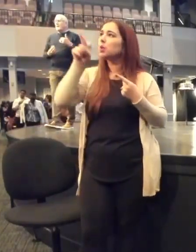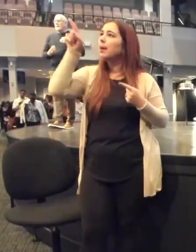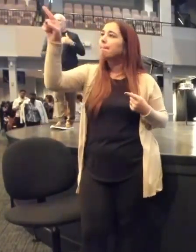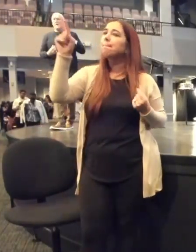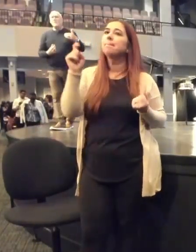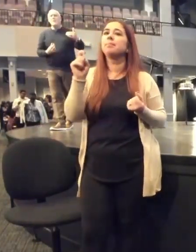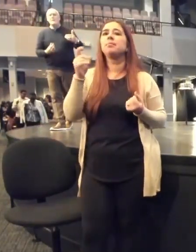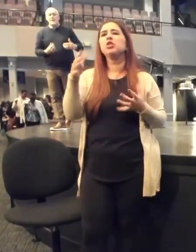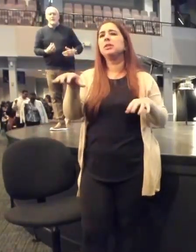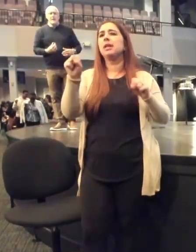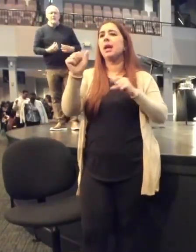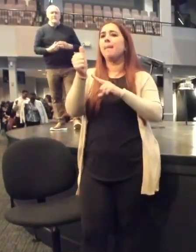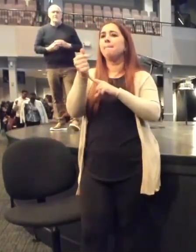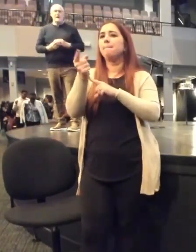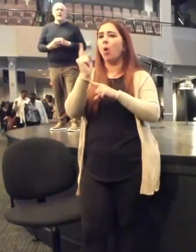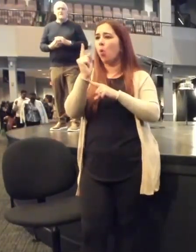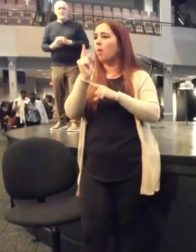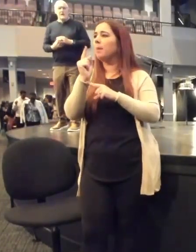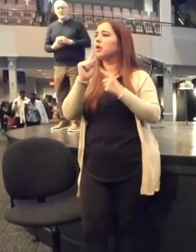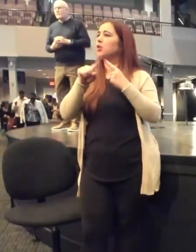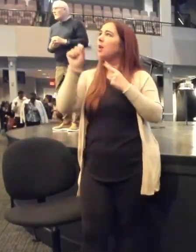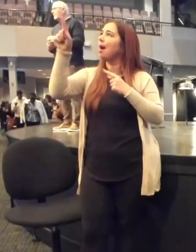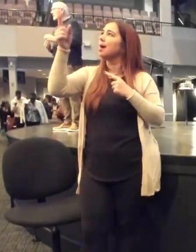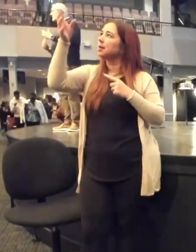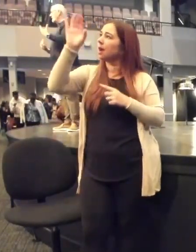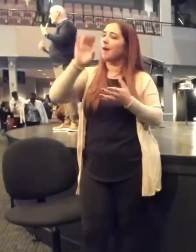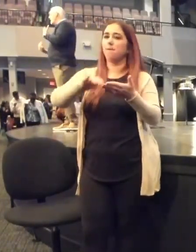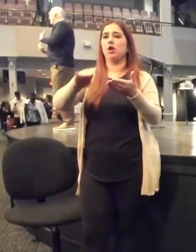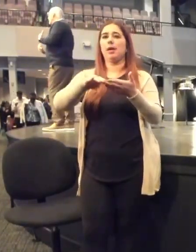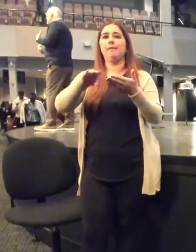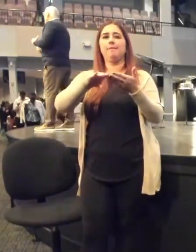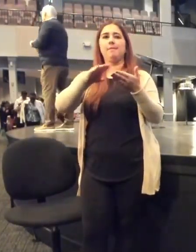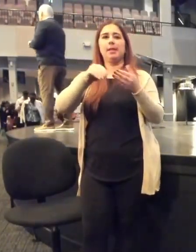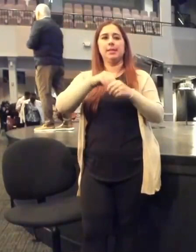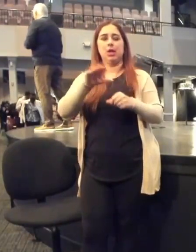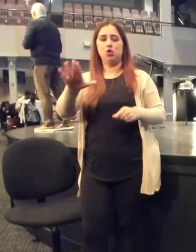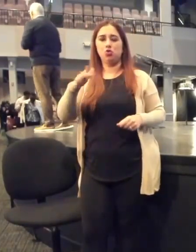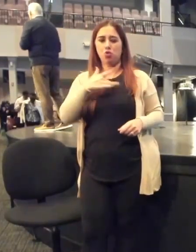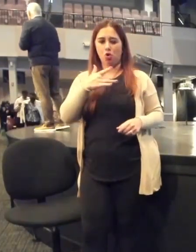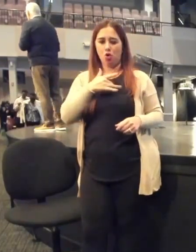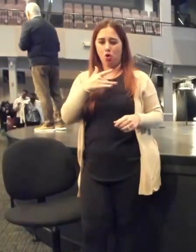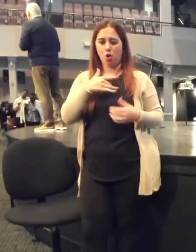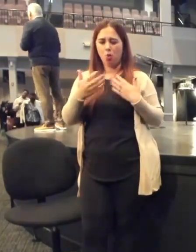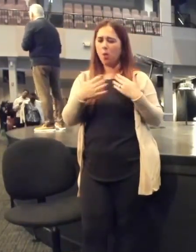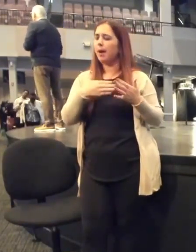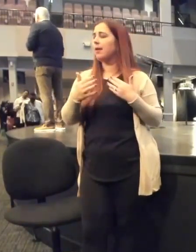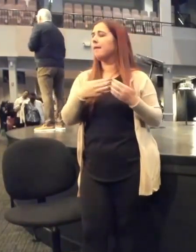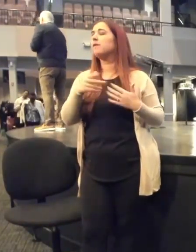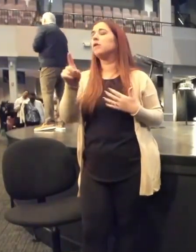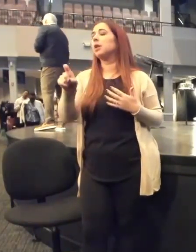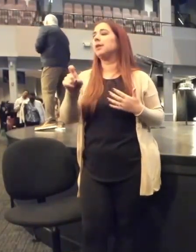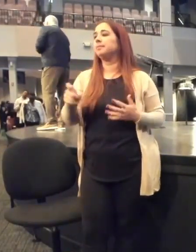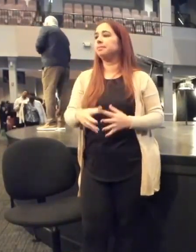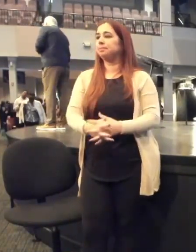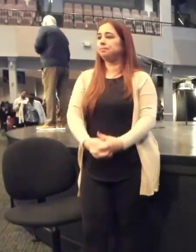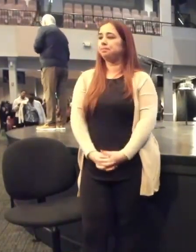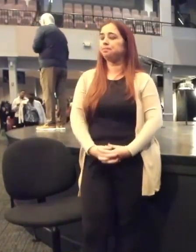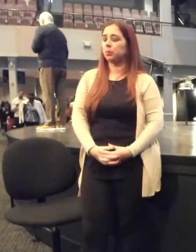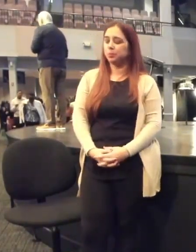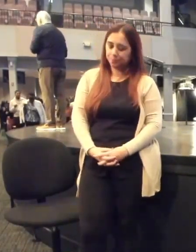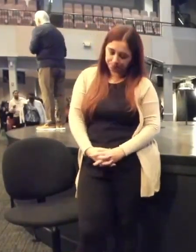just take a moment right now and just ask for God's forgiveness in your own heart today, wherever it might be needed.